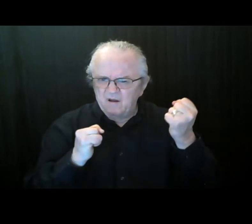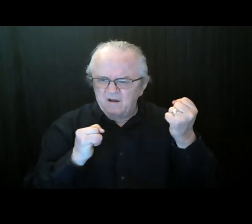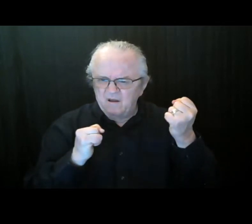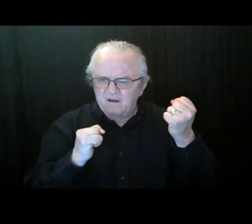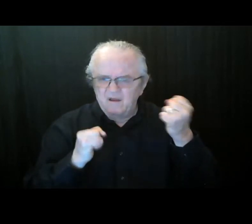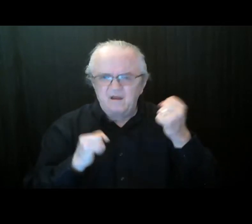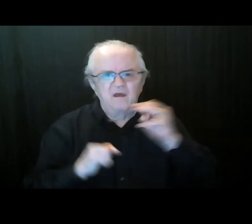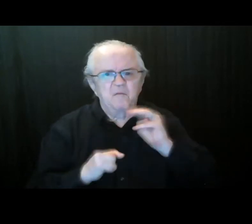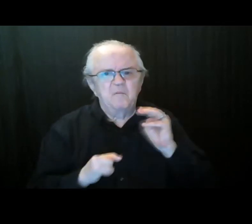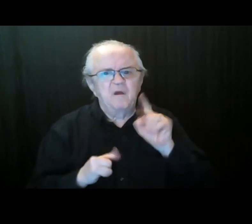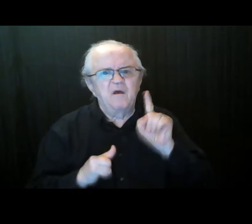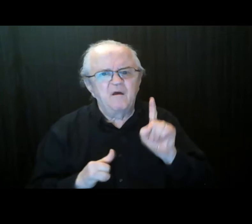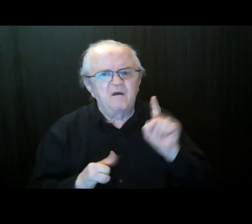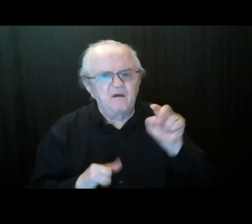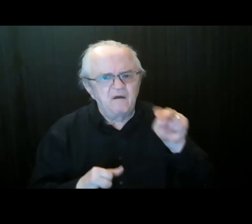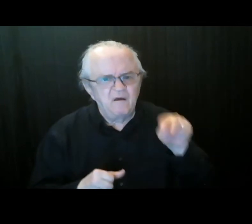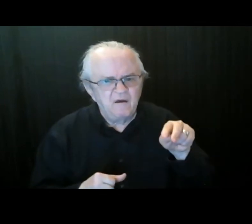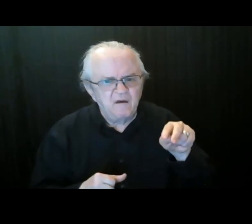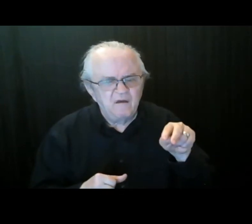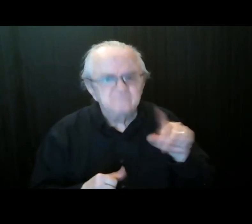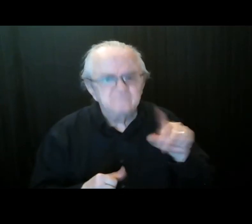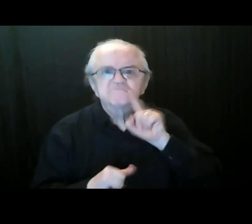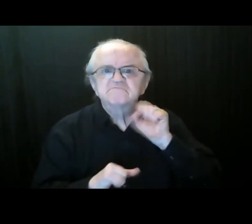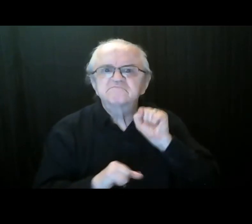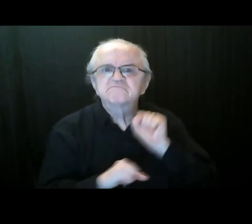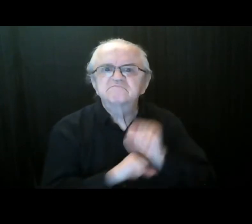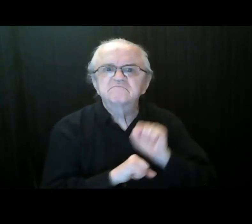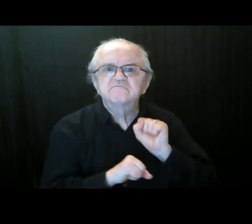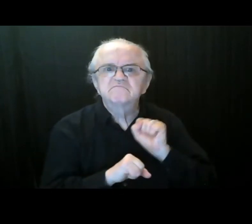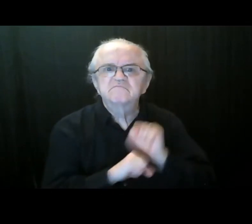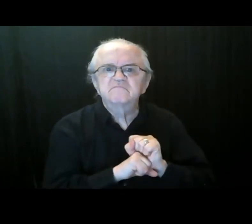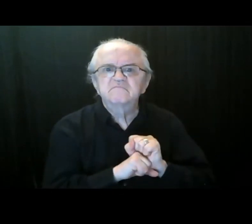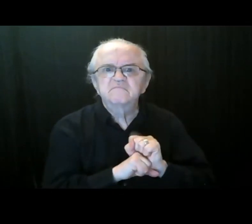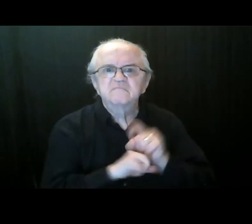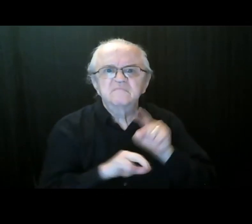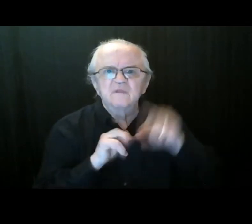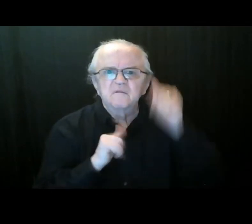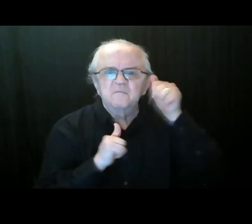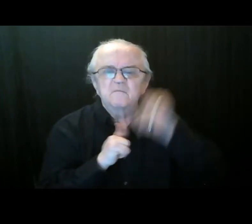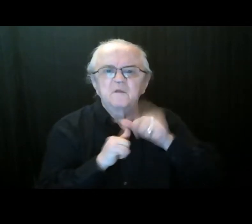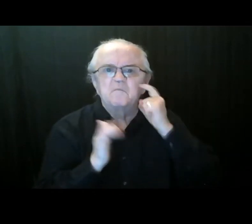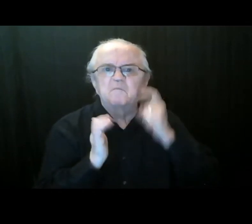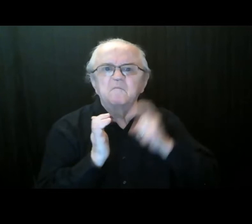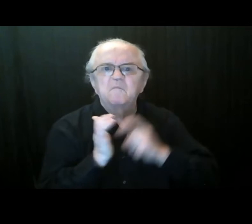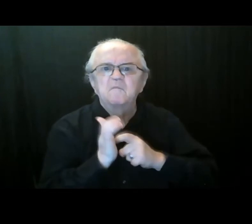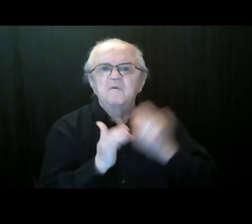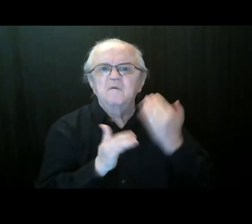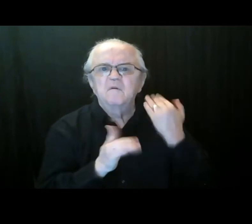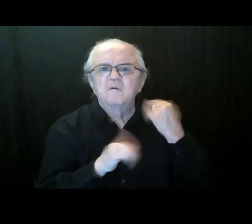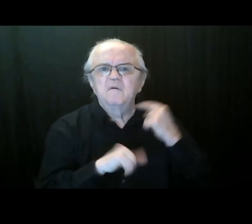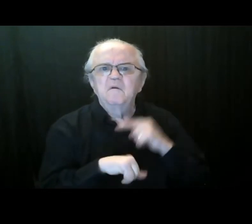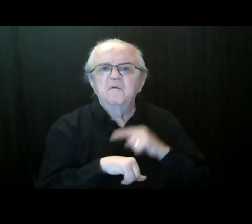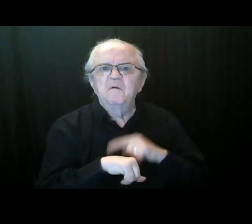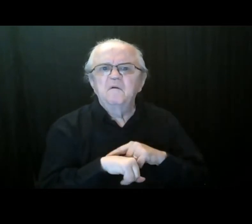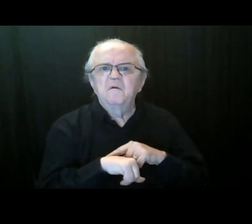Michael went over and he looked. And it was. He couldn't remember noticing that the last time the two of them were in